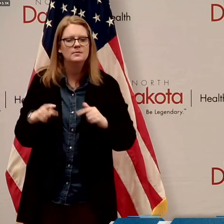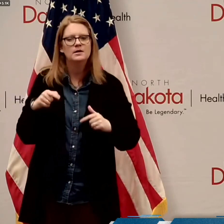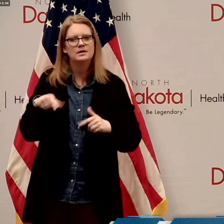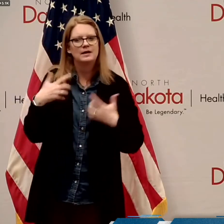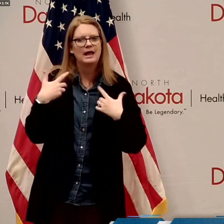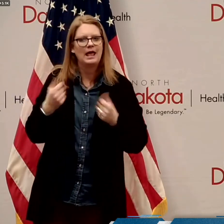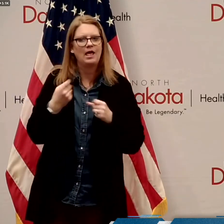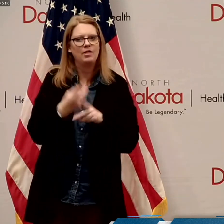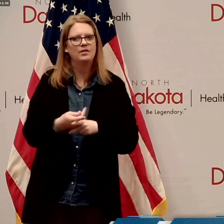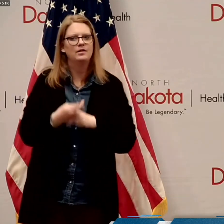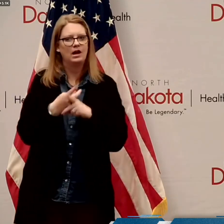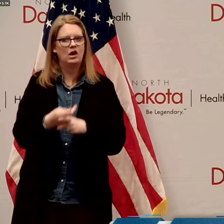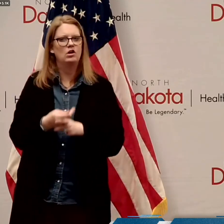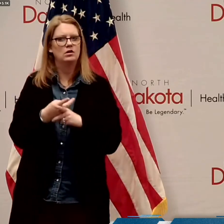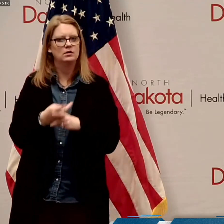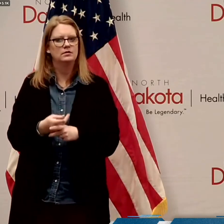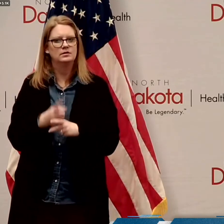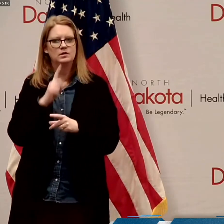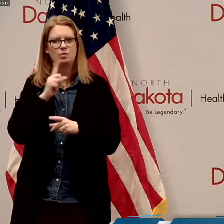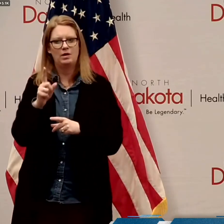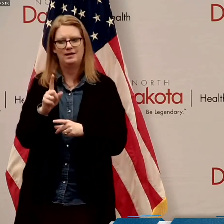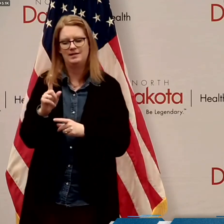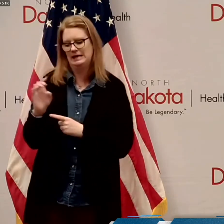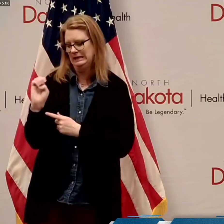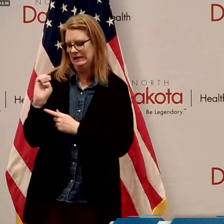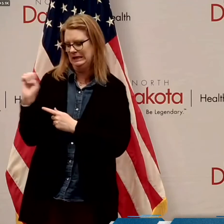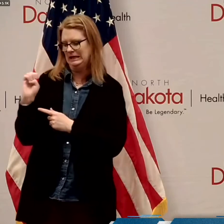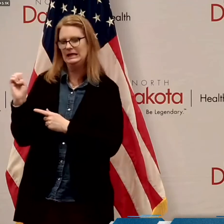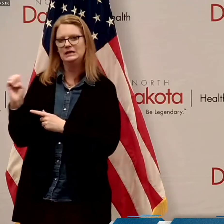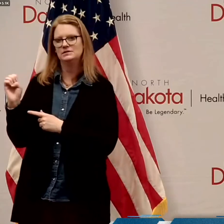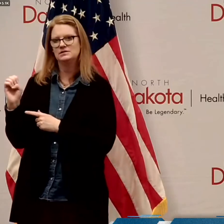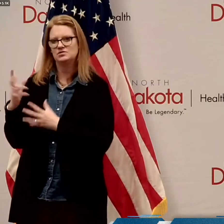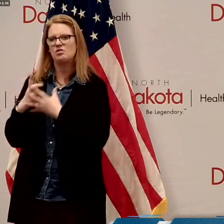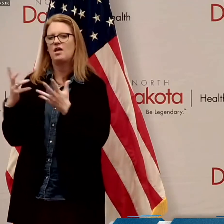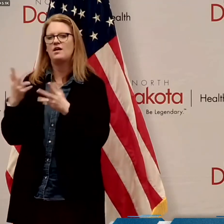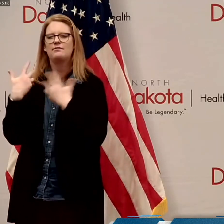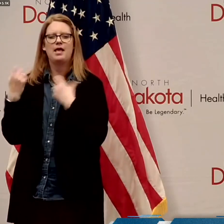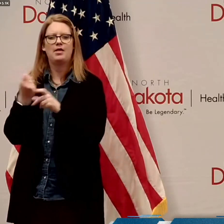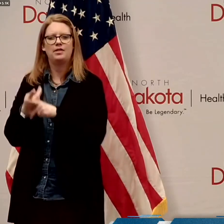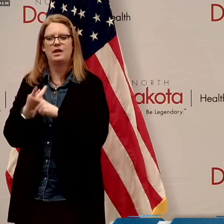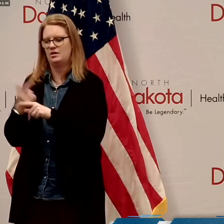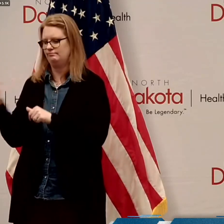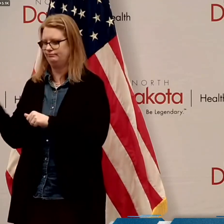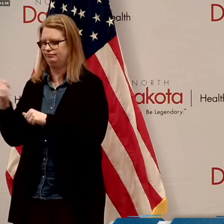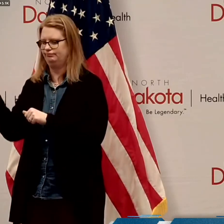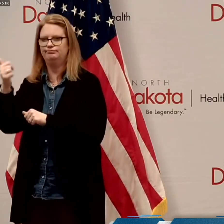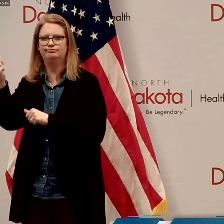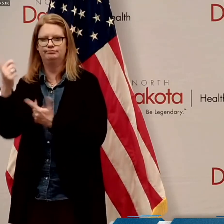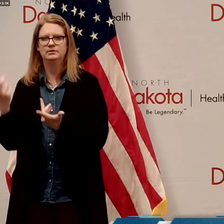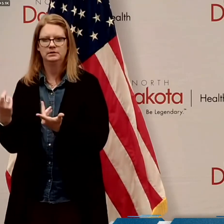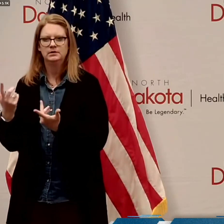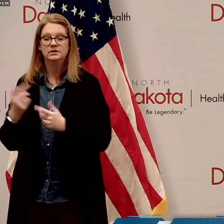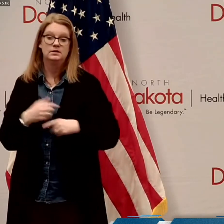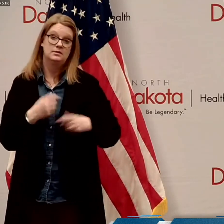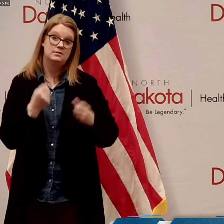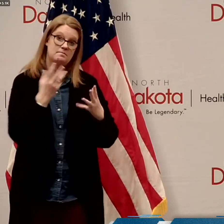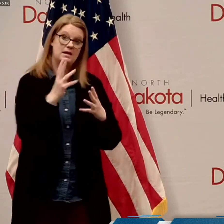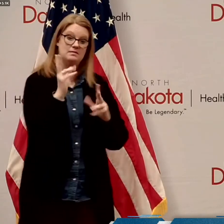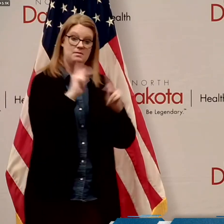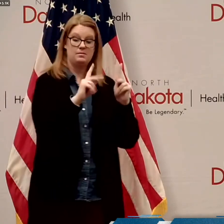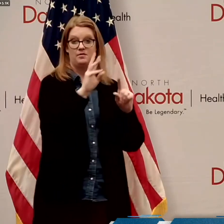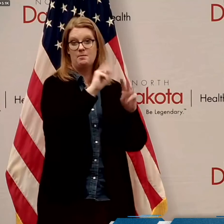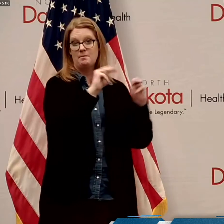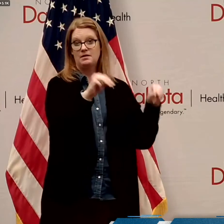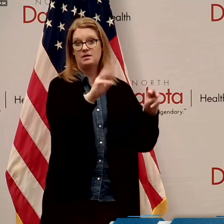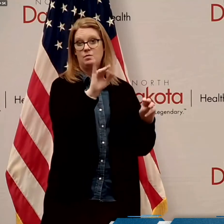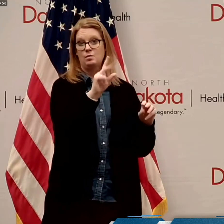biggest overlap is on that eastern border, but we've got it in the west. We have a lot of people in Montana that come to Williston and Watford, and we've got a